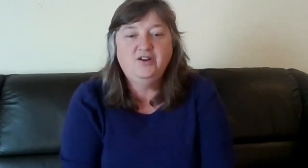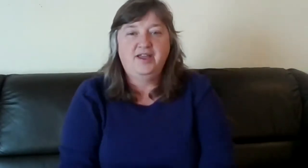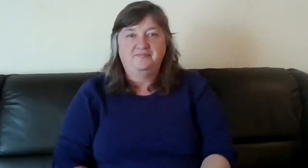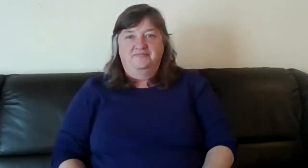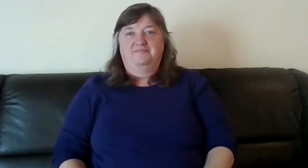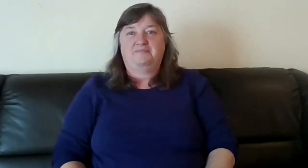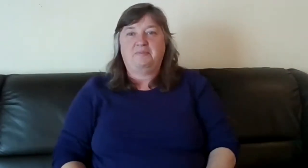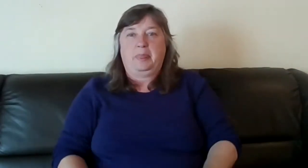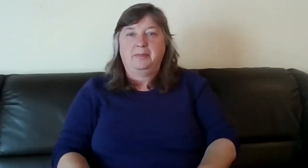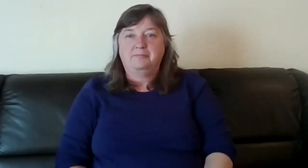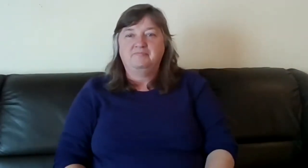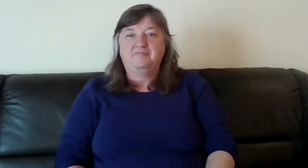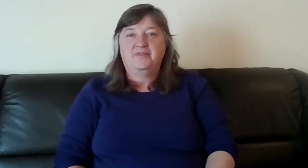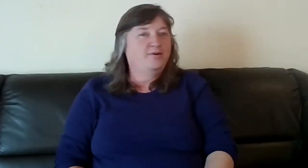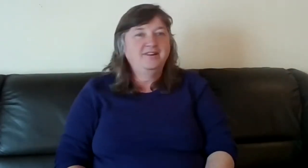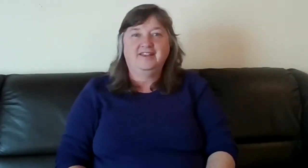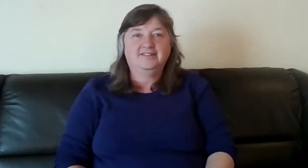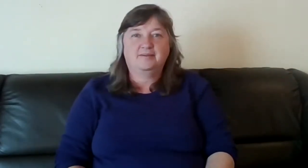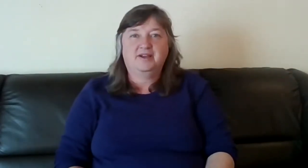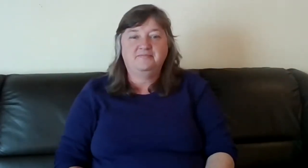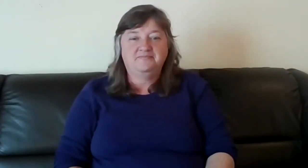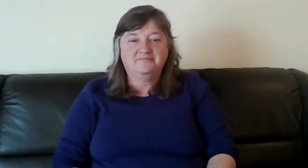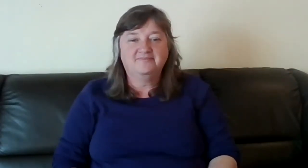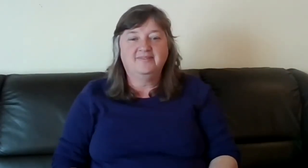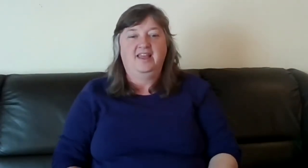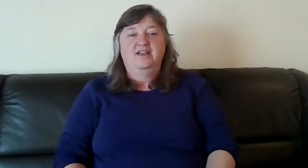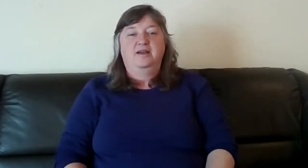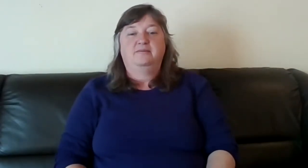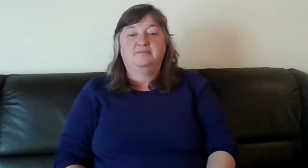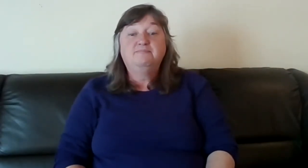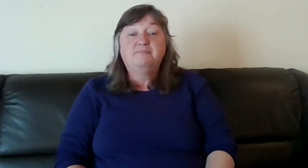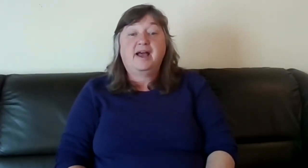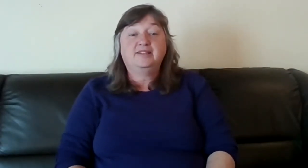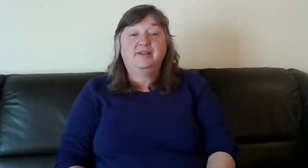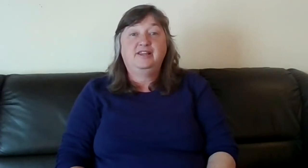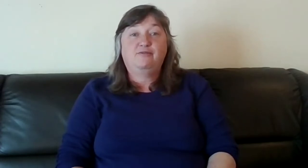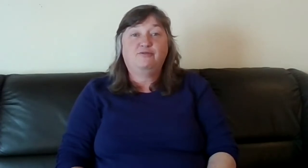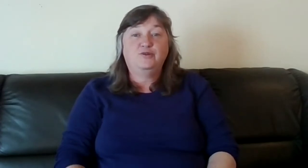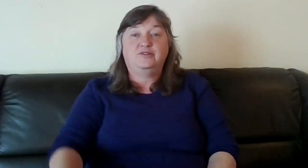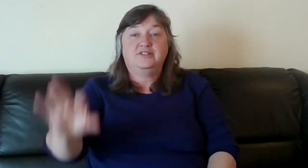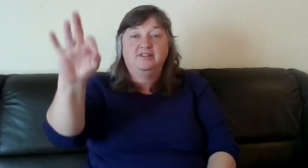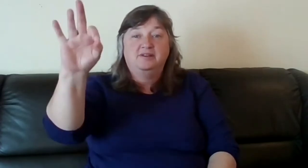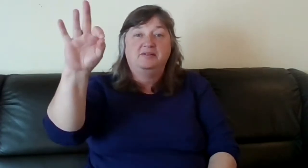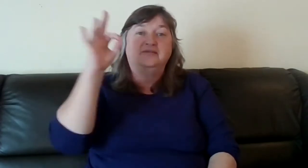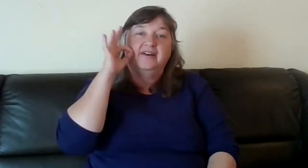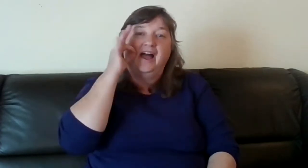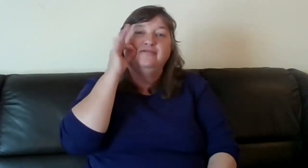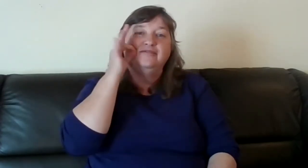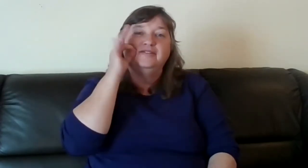Okay, throw anything else up there. Back at the beginning, fruit. F